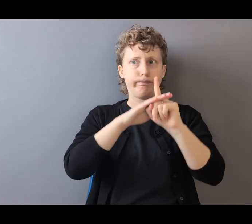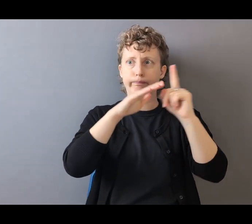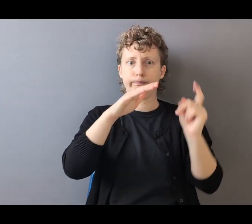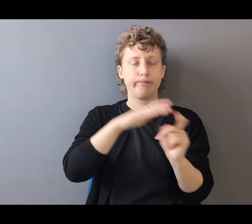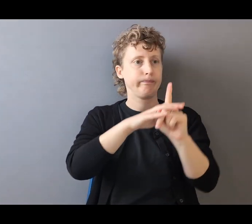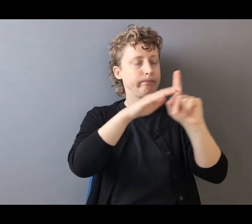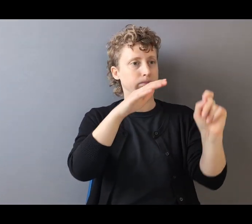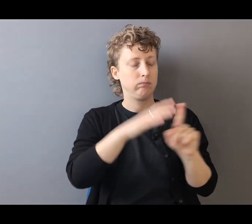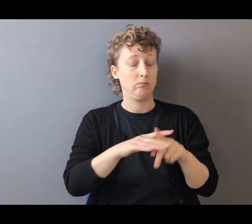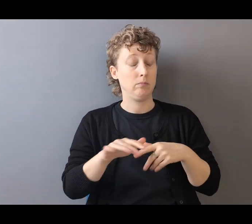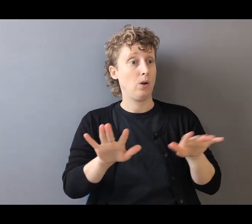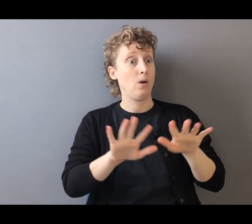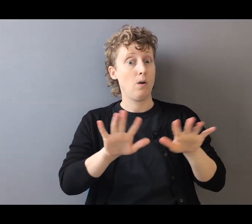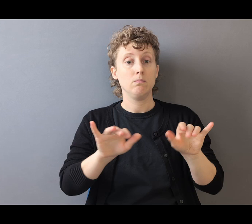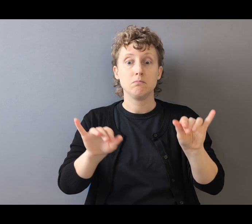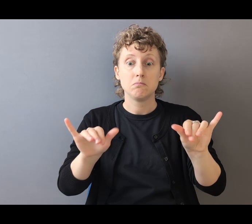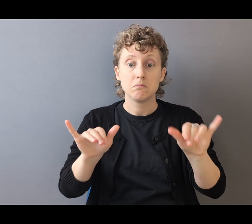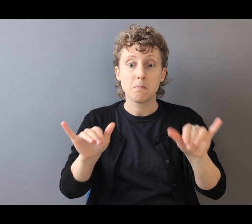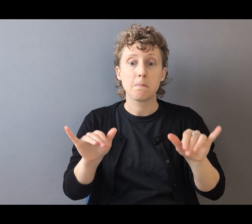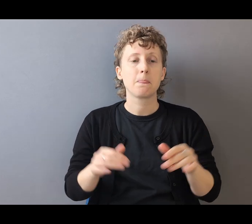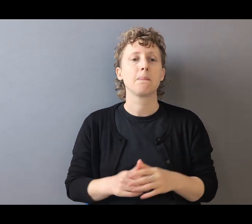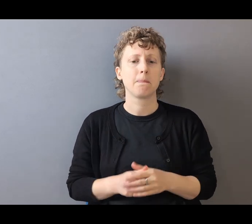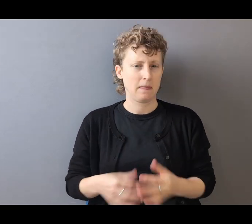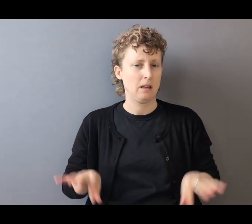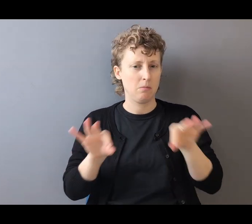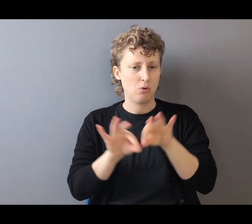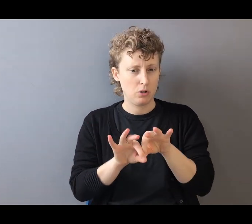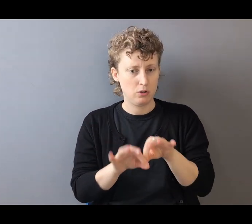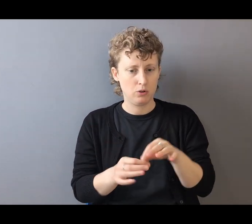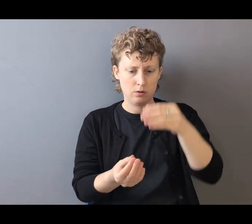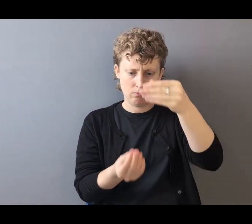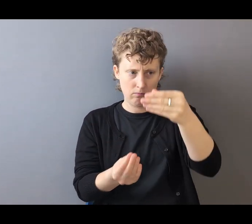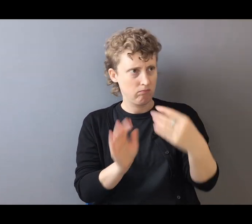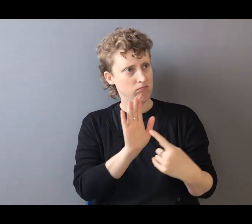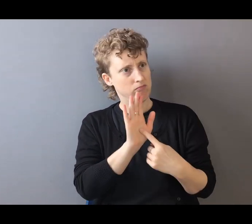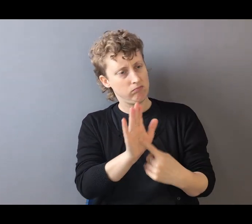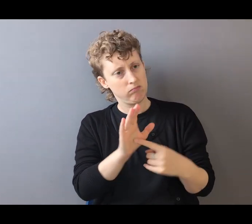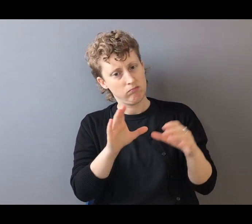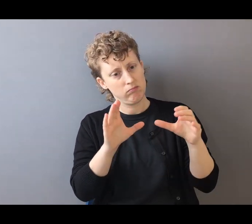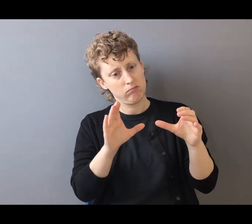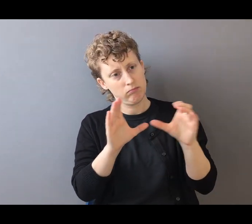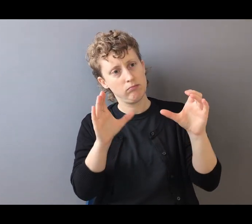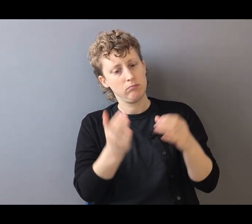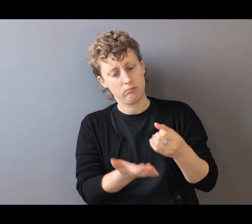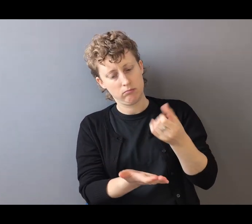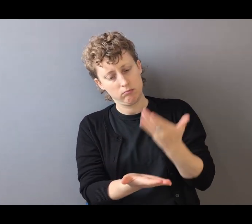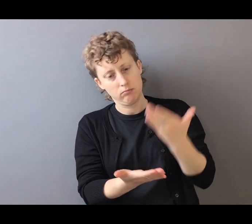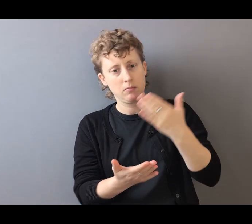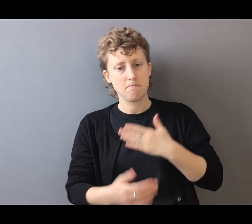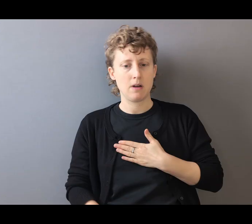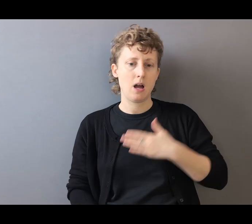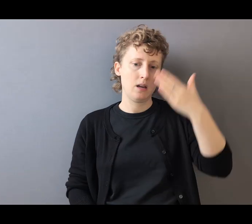So I find it really important to have certificate and to validate my knowledge, so